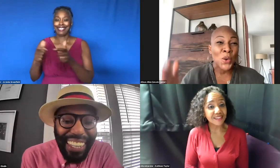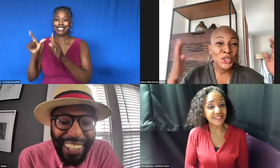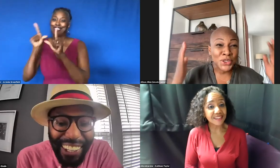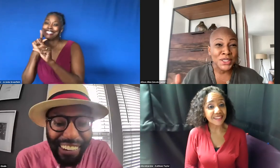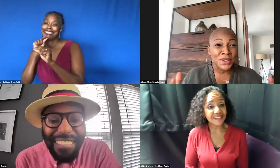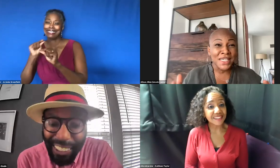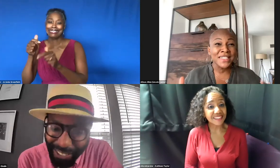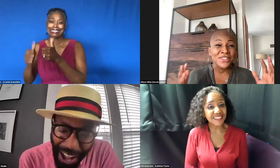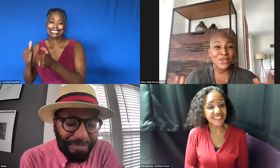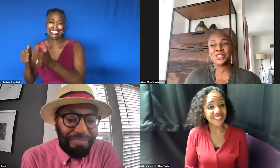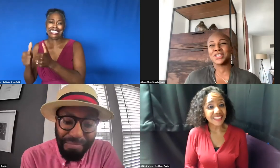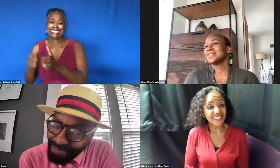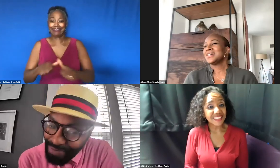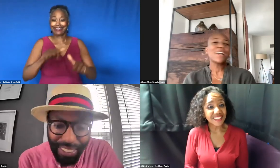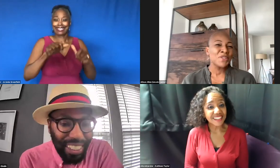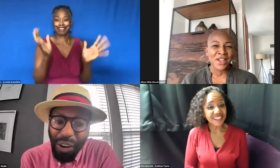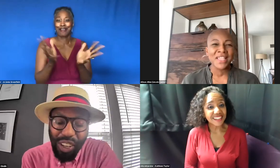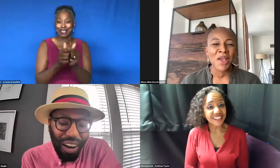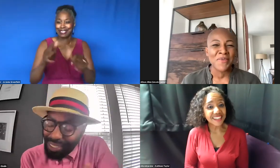so true.